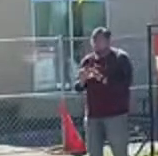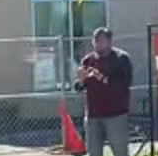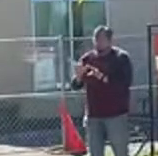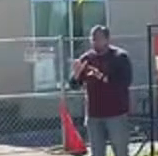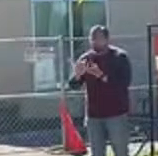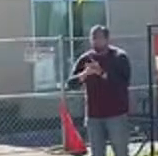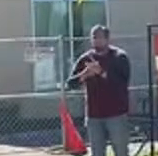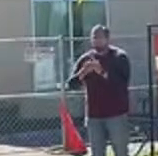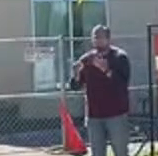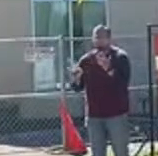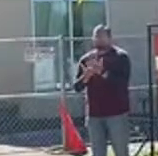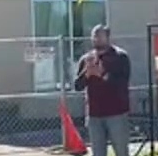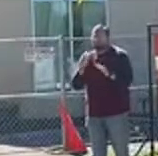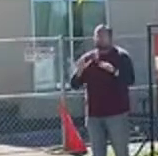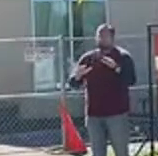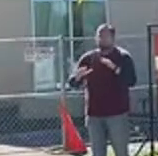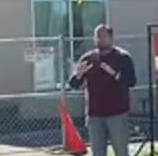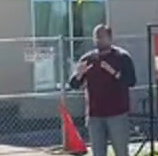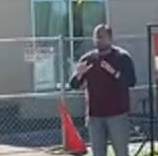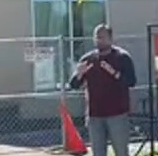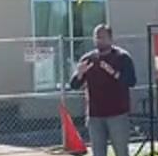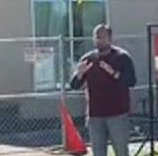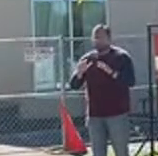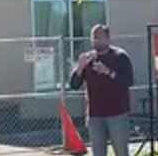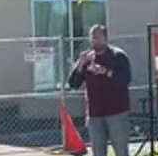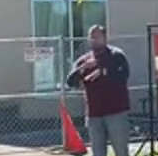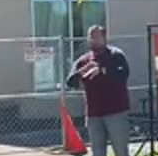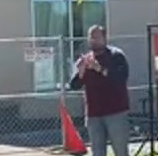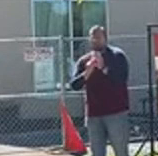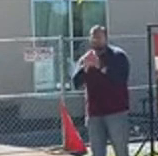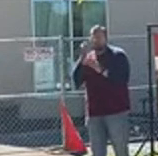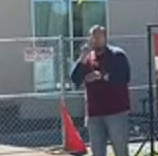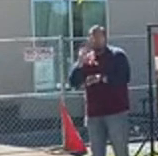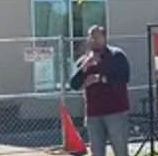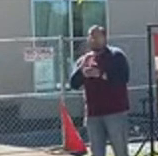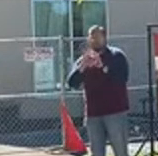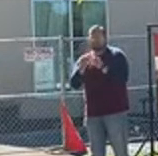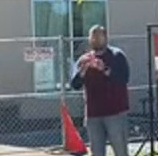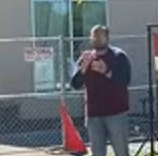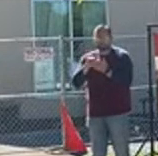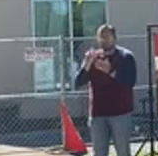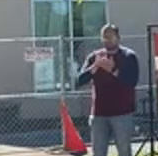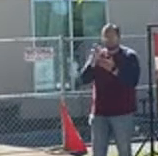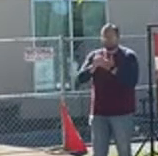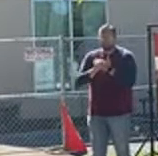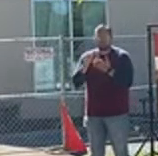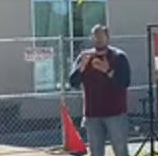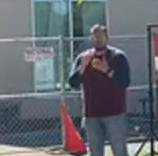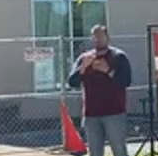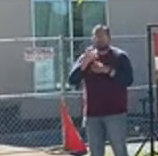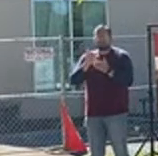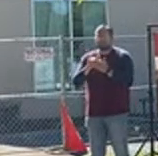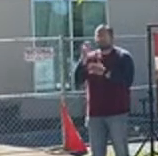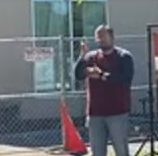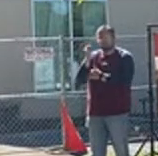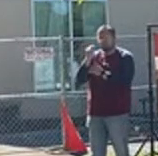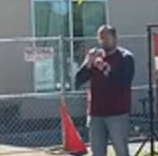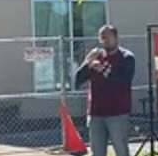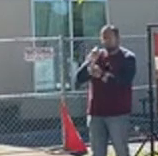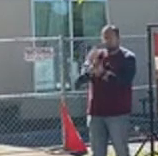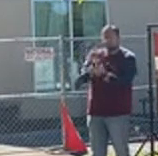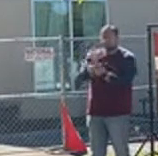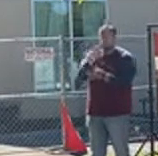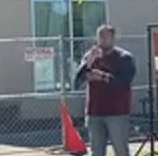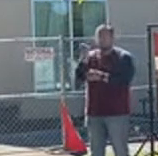new kind of age and era in our family. And this project, of course, as mentioned, was because of the bond that was approved in